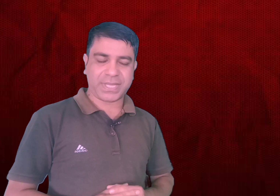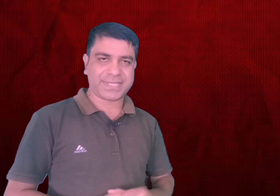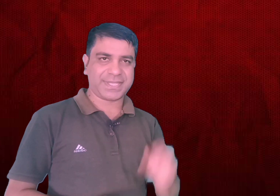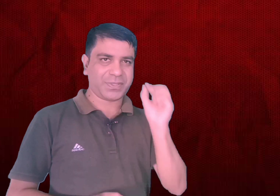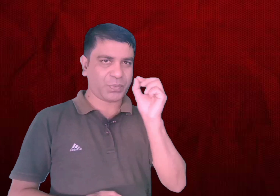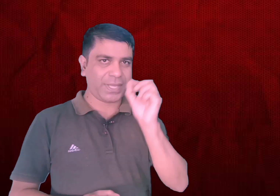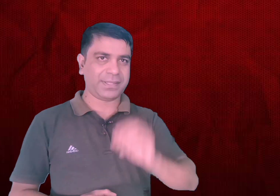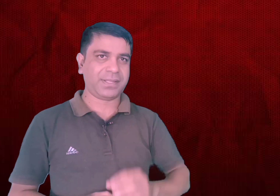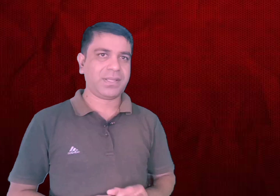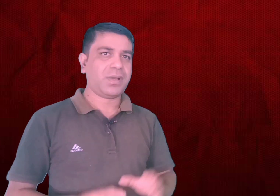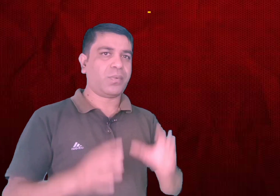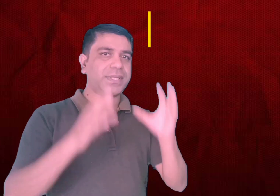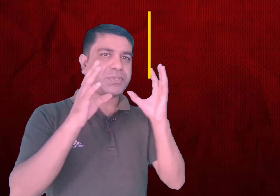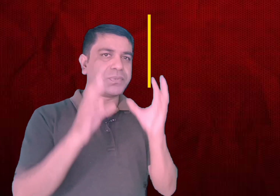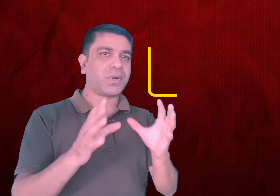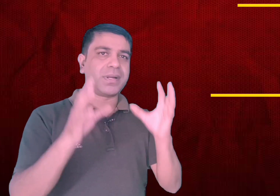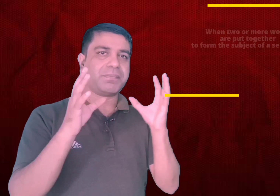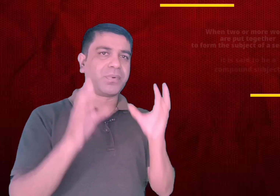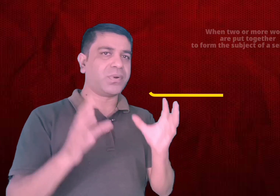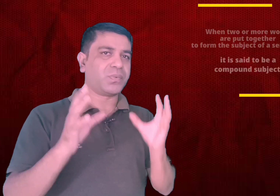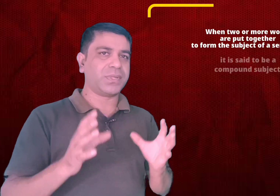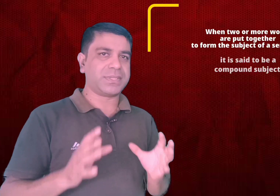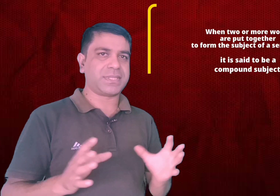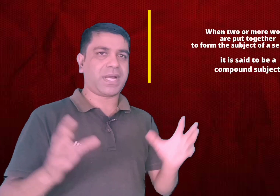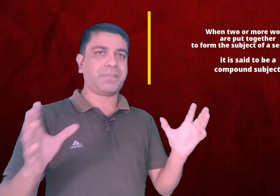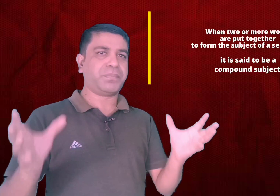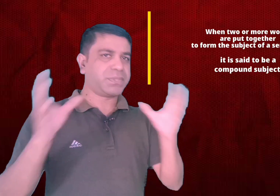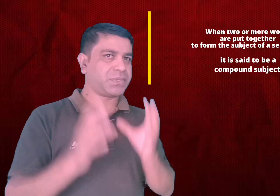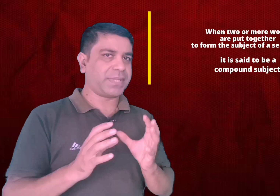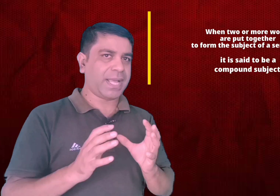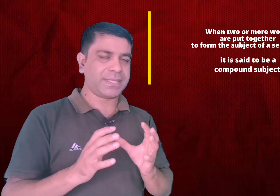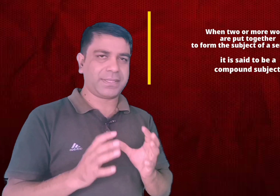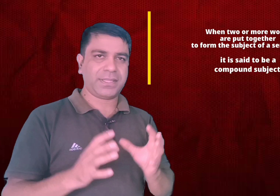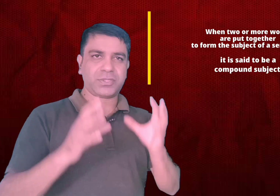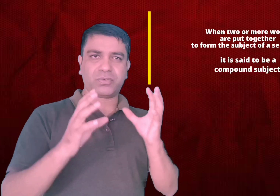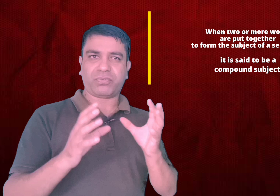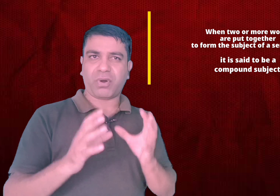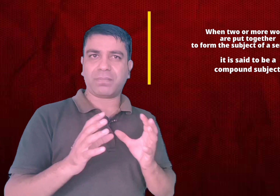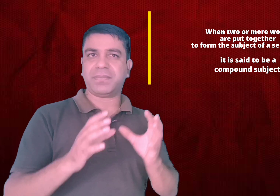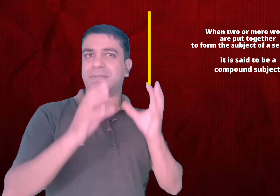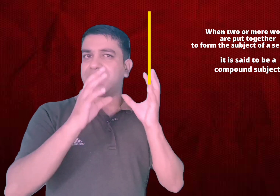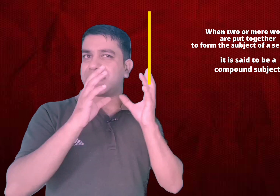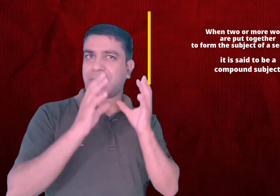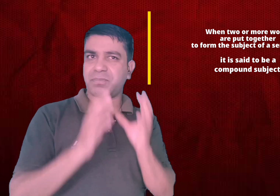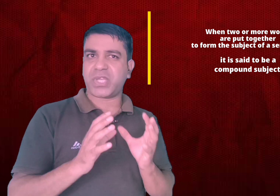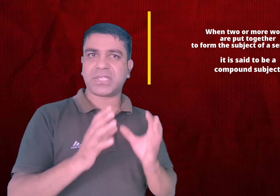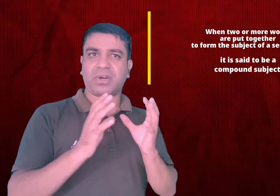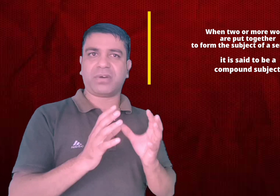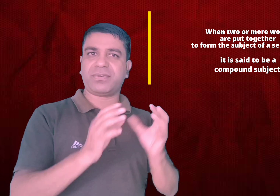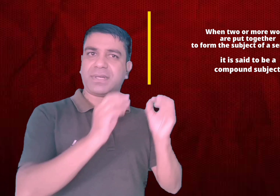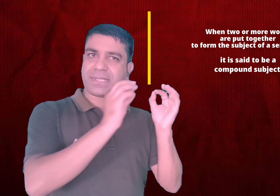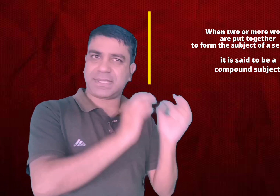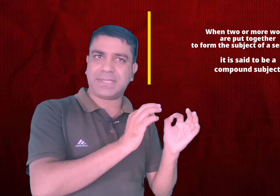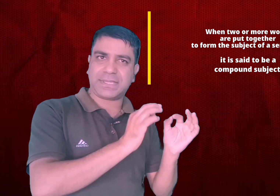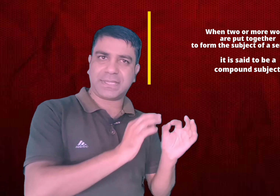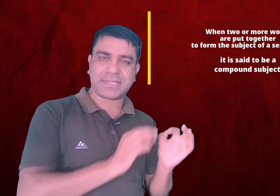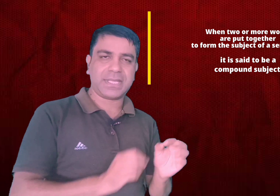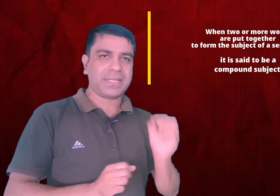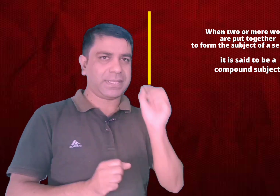subject? Well, when two or more words are put together to form the subject of a sentence, it